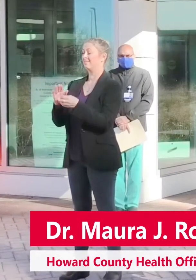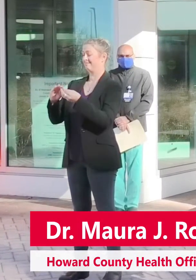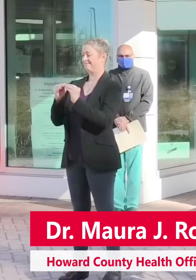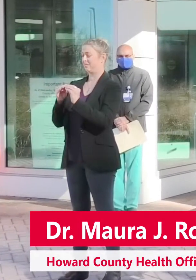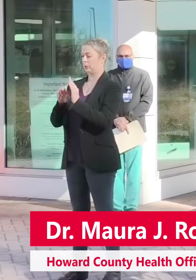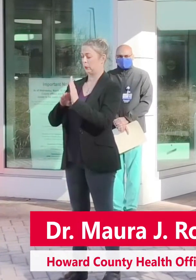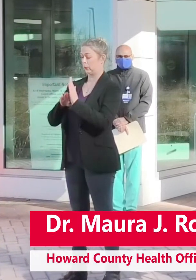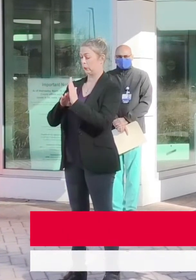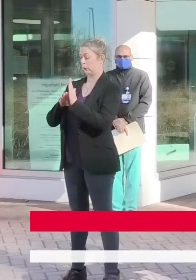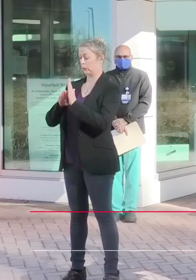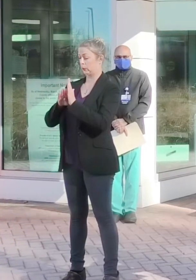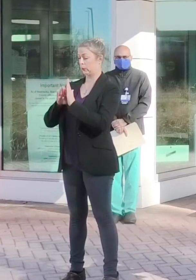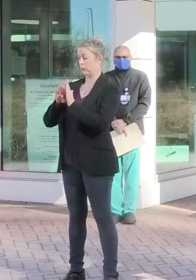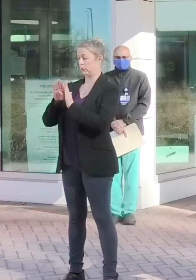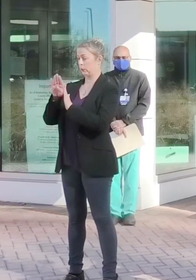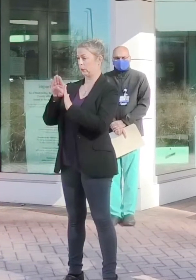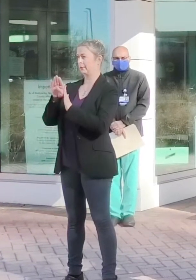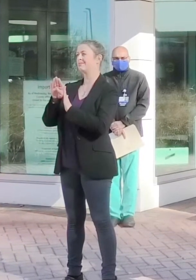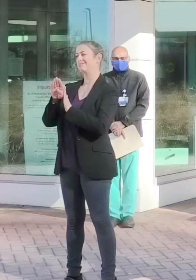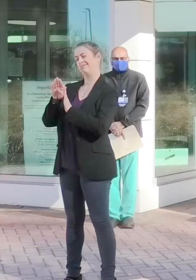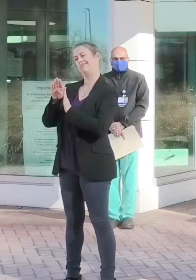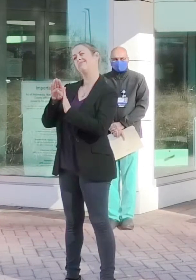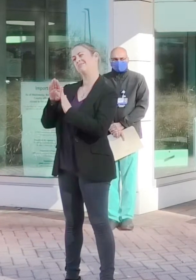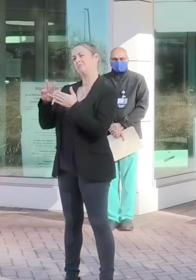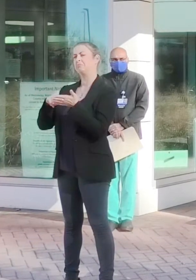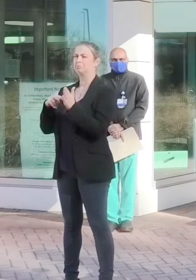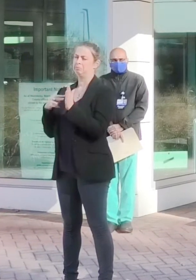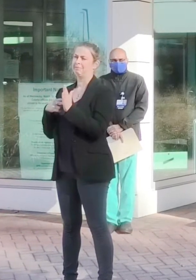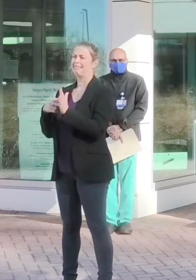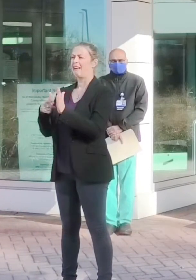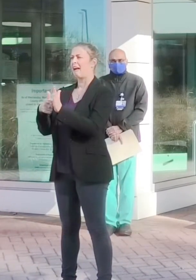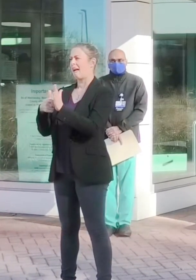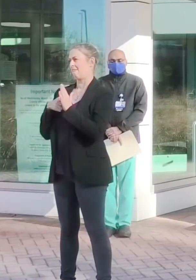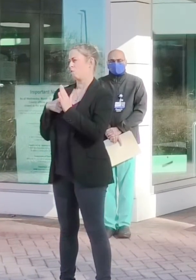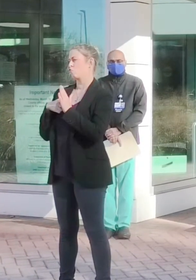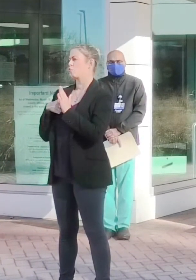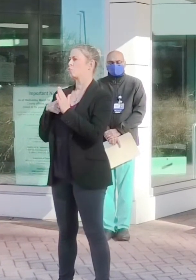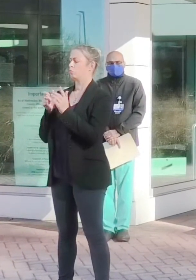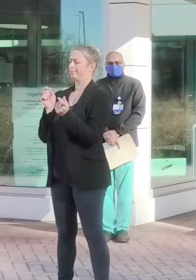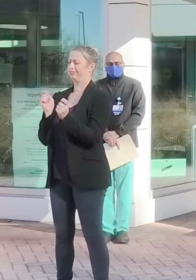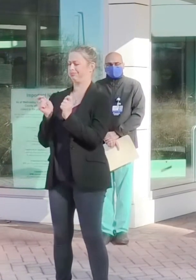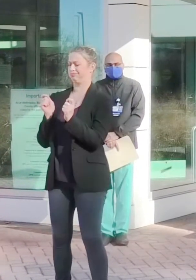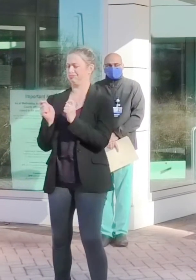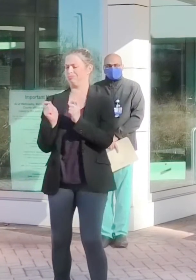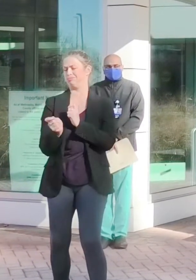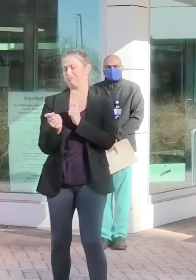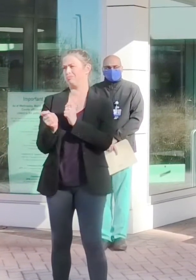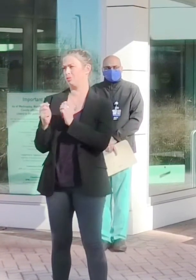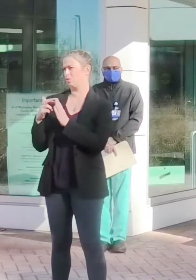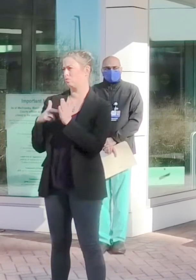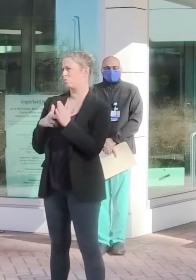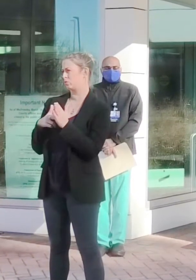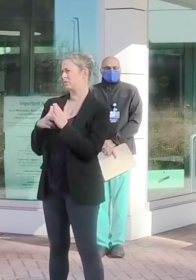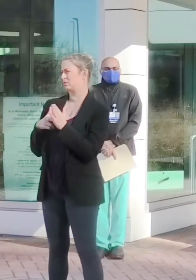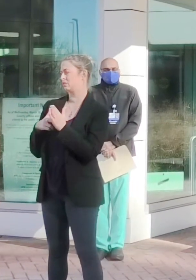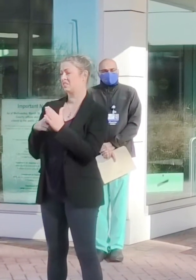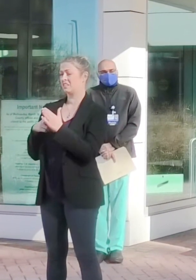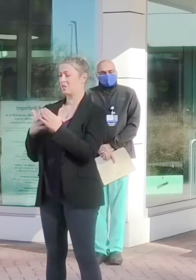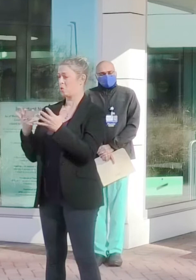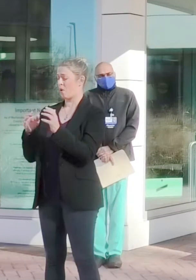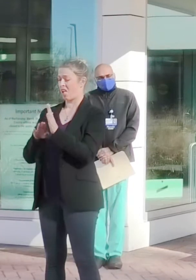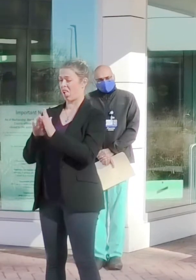to the point where it has become necessary to adjust our daily lives to stop the rise in